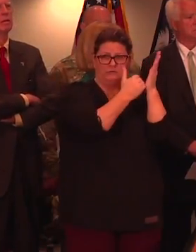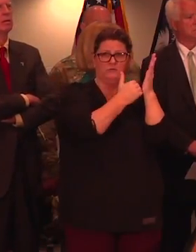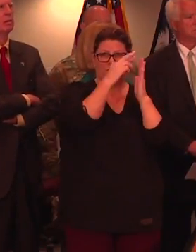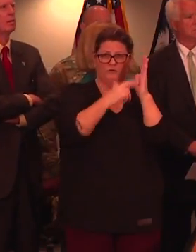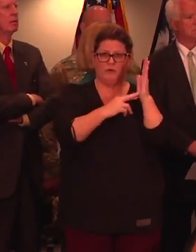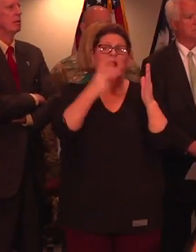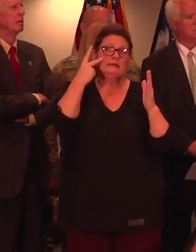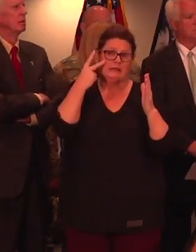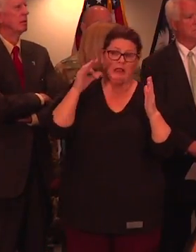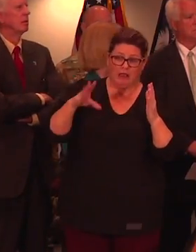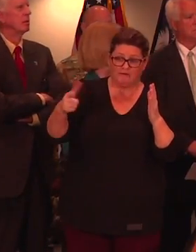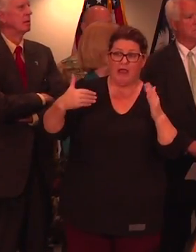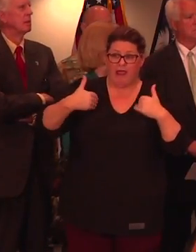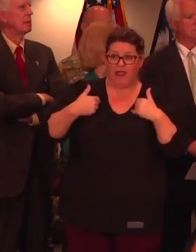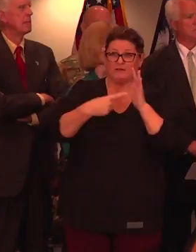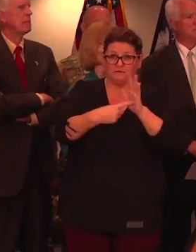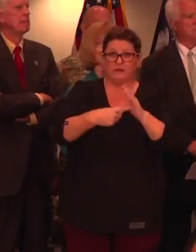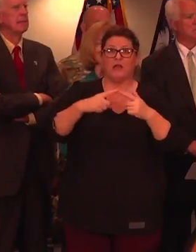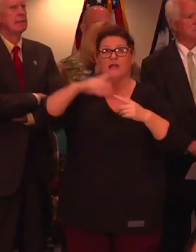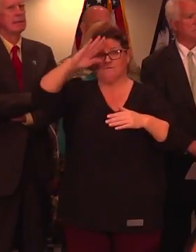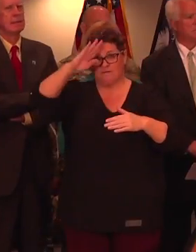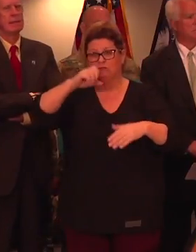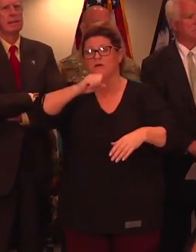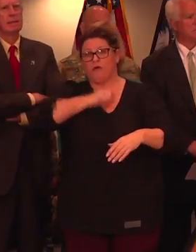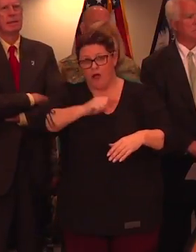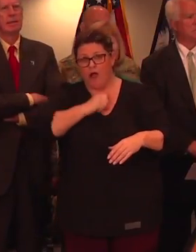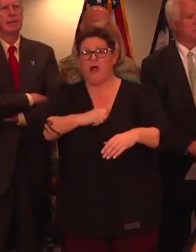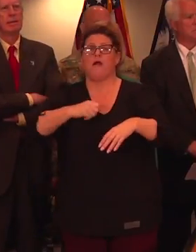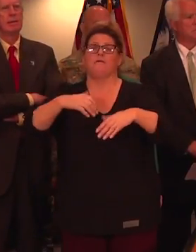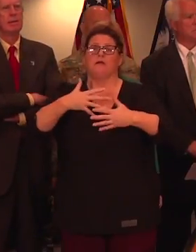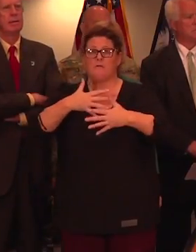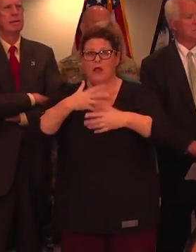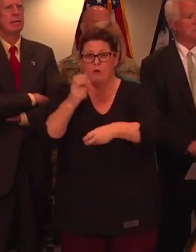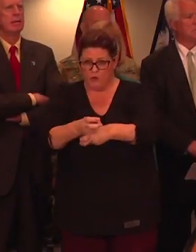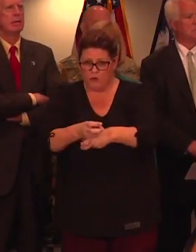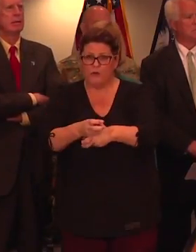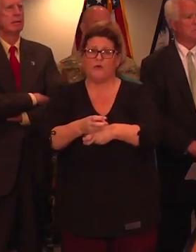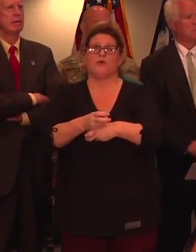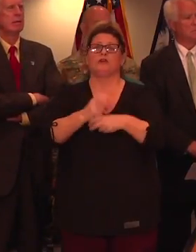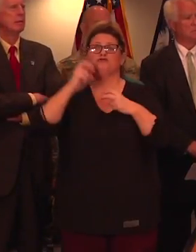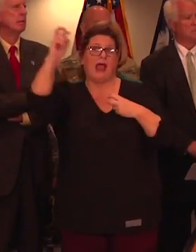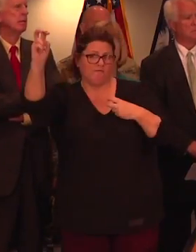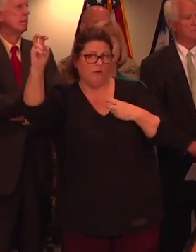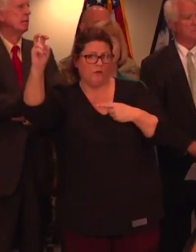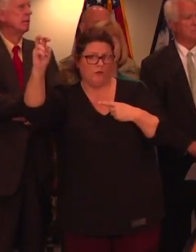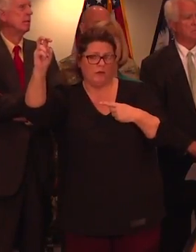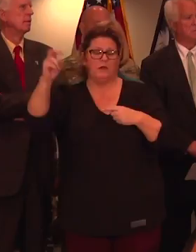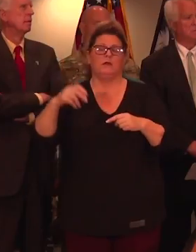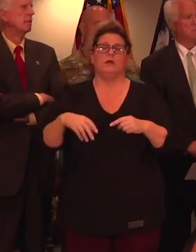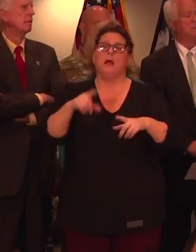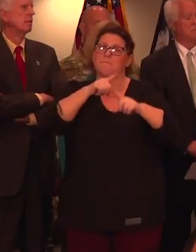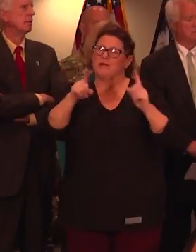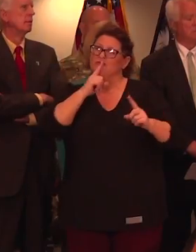presence of symptoms, fever, cough, shortness of breath, a history of travel, and but at the healthcare provider's